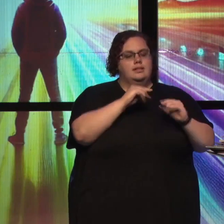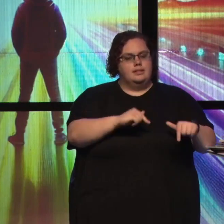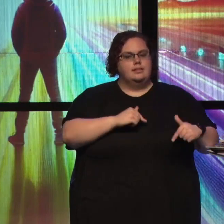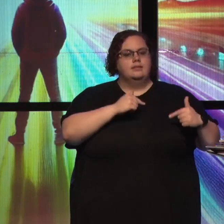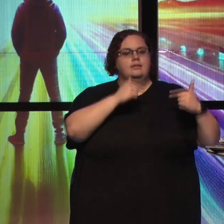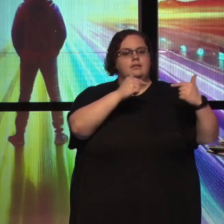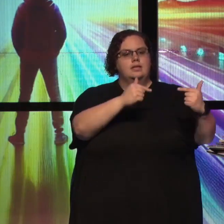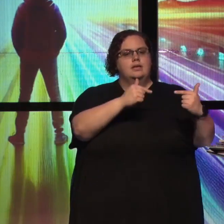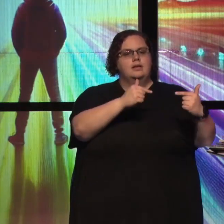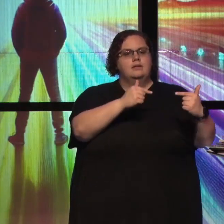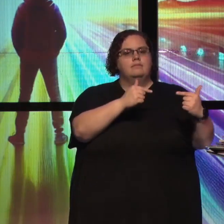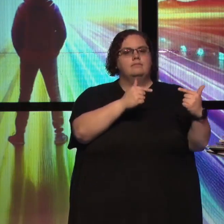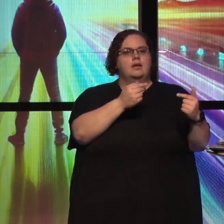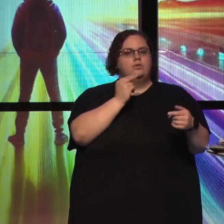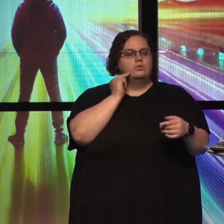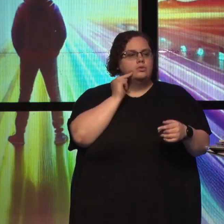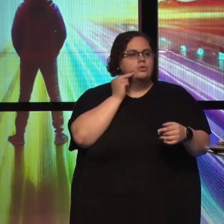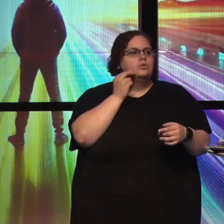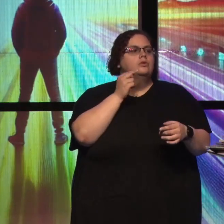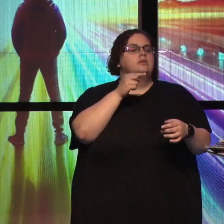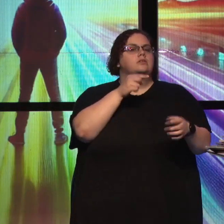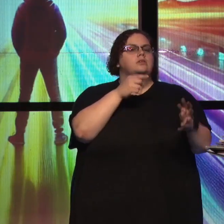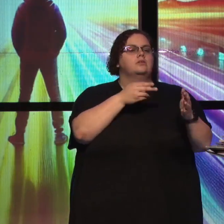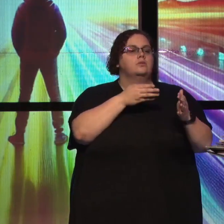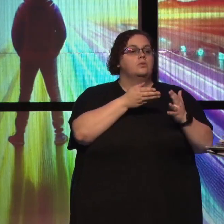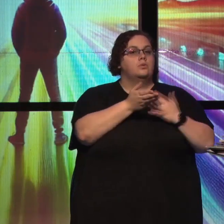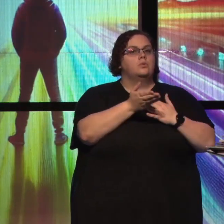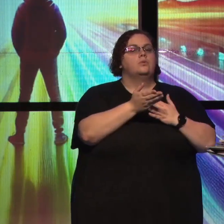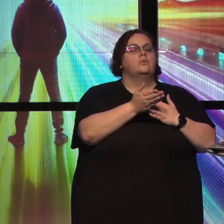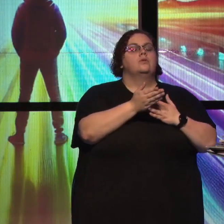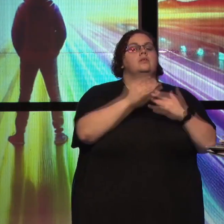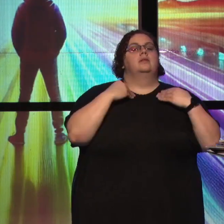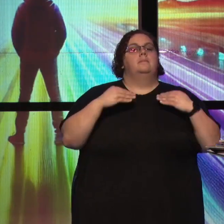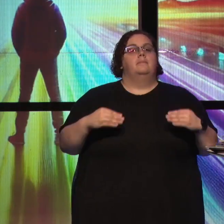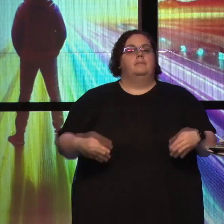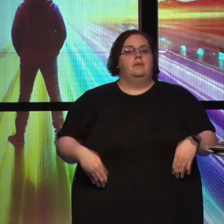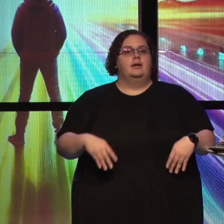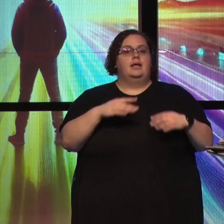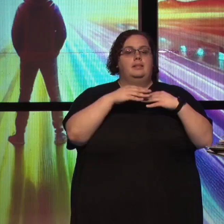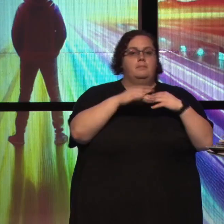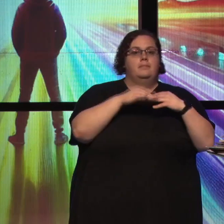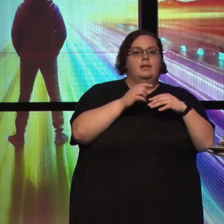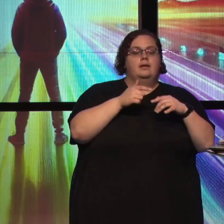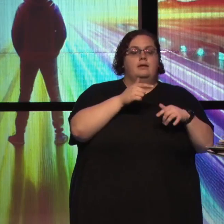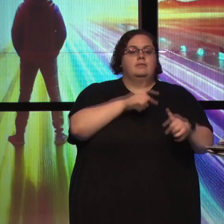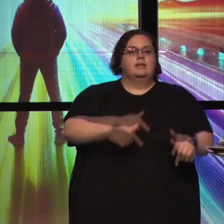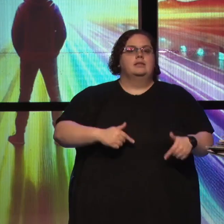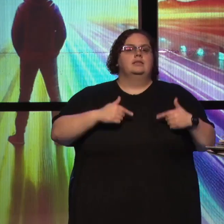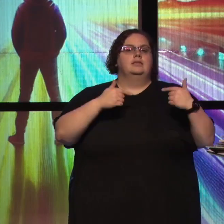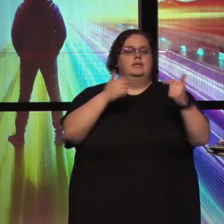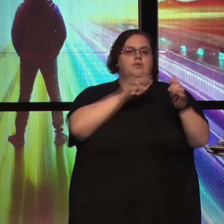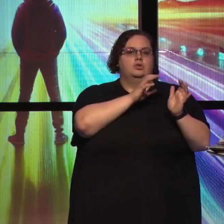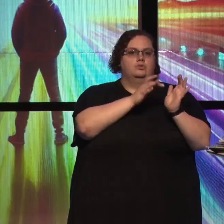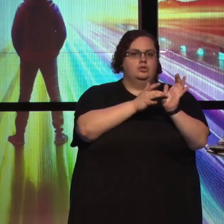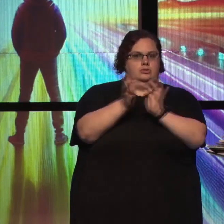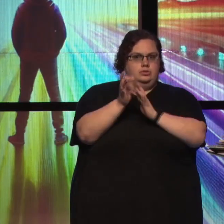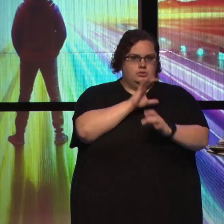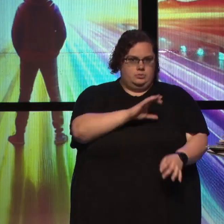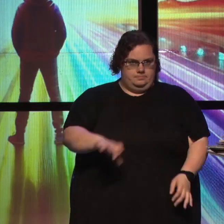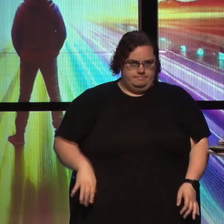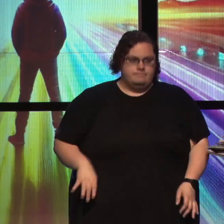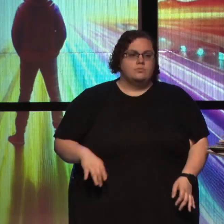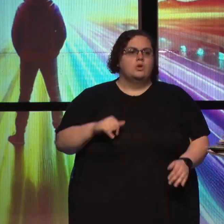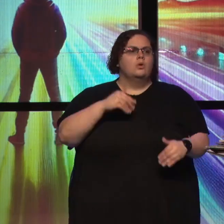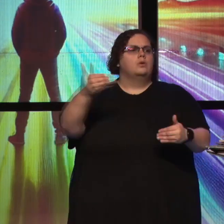be nourished by the body and the blood of the living Christ to do this. So you are welcome to the